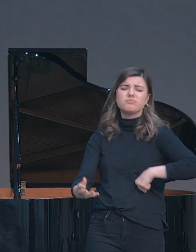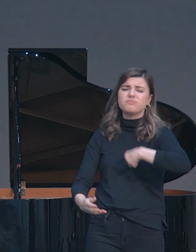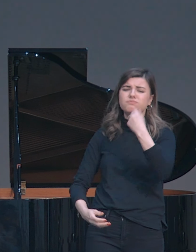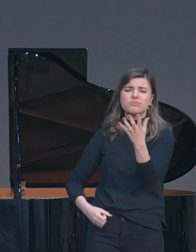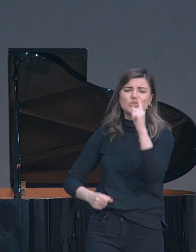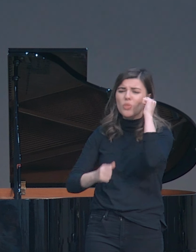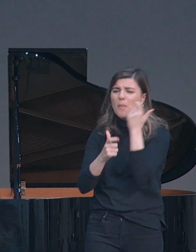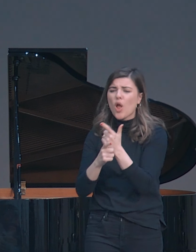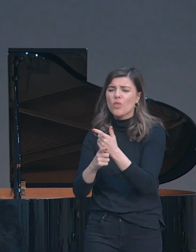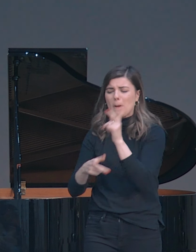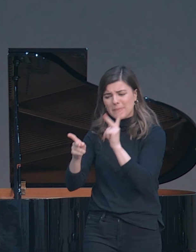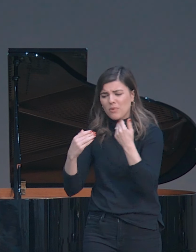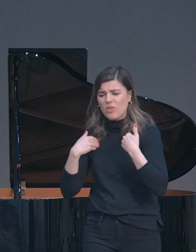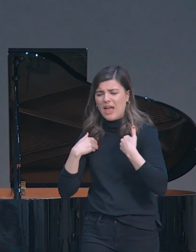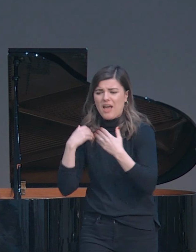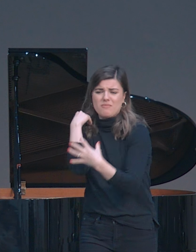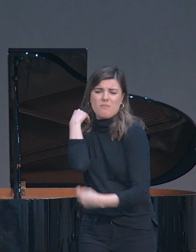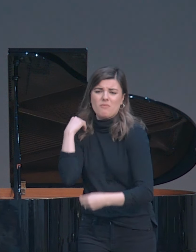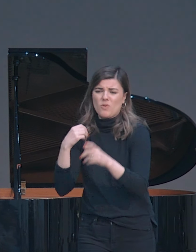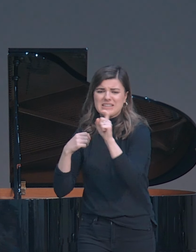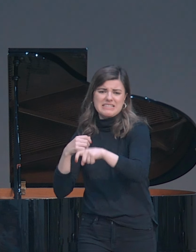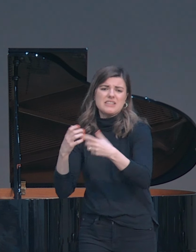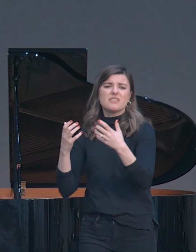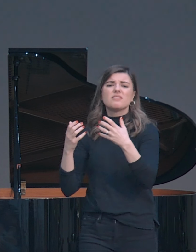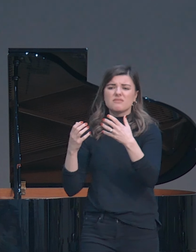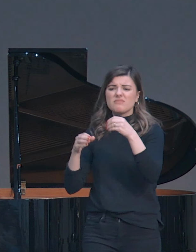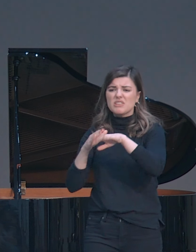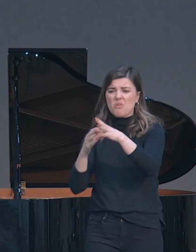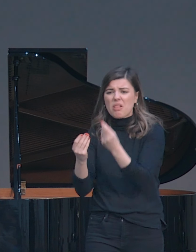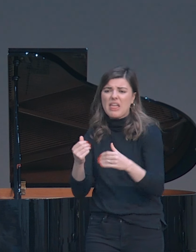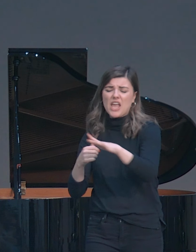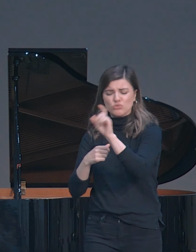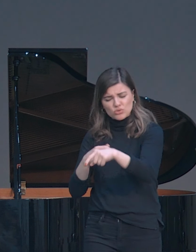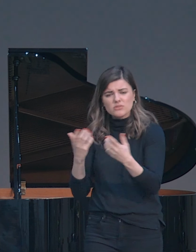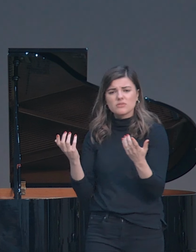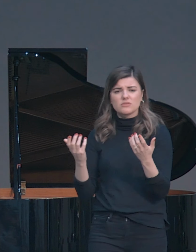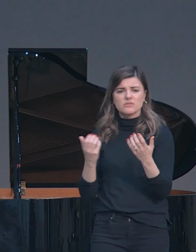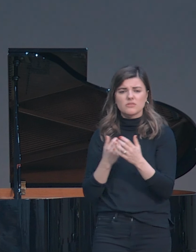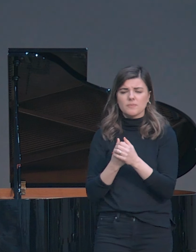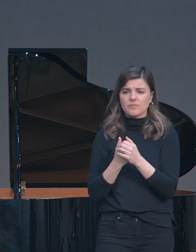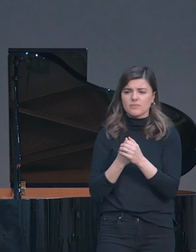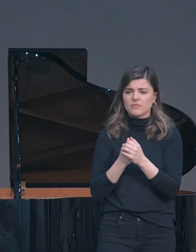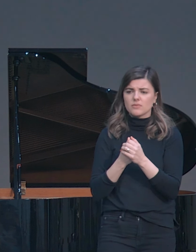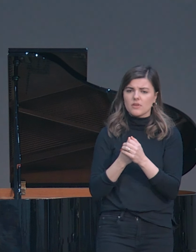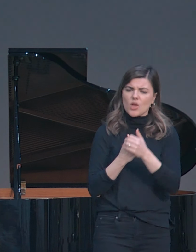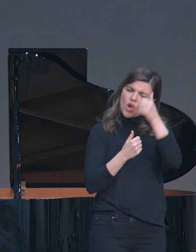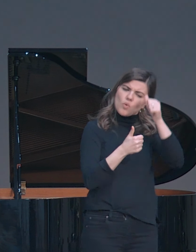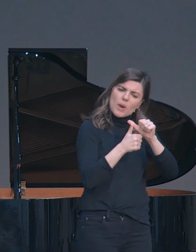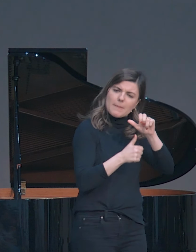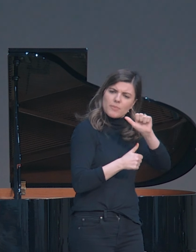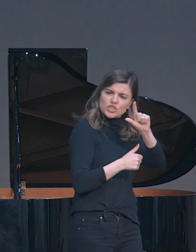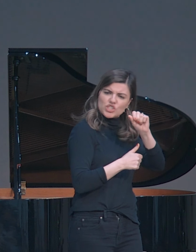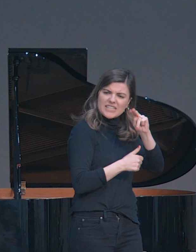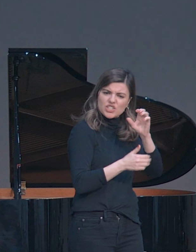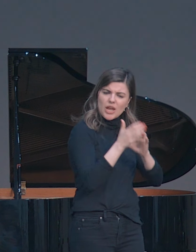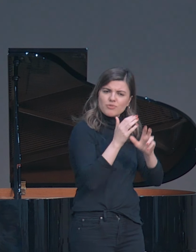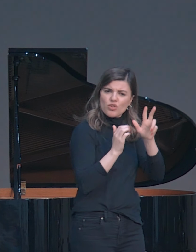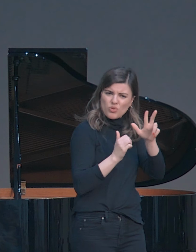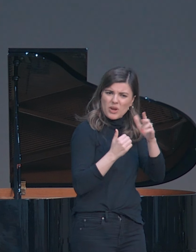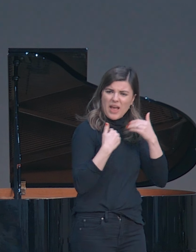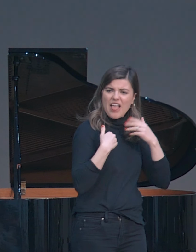to the needy, and to the poor in your land. Where the curse of Genesis 3 abounds, there will always